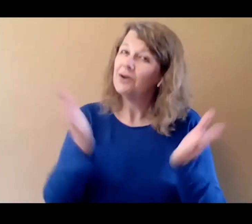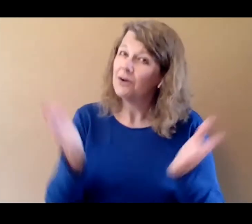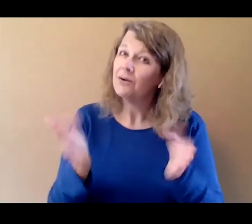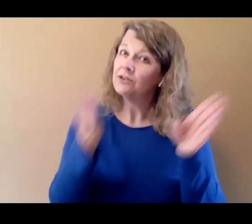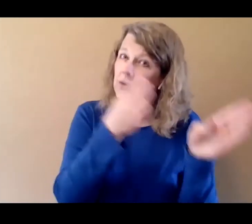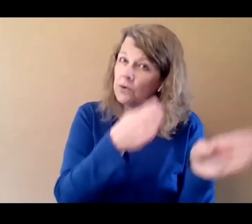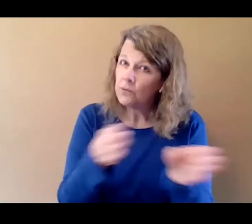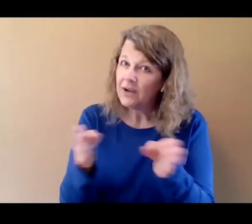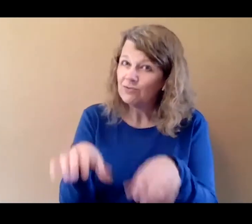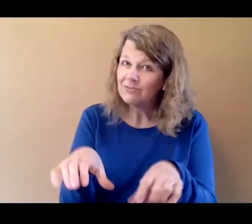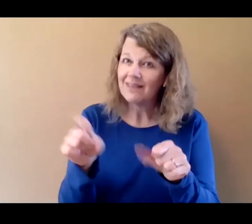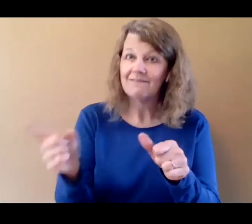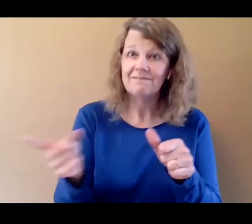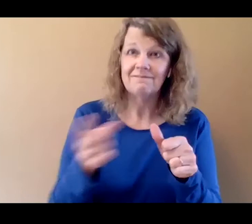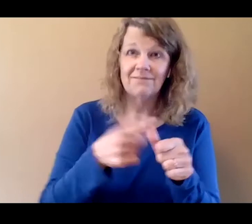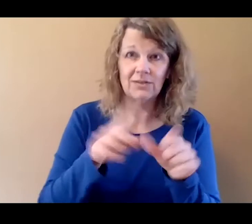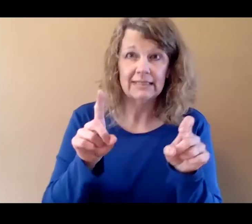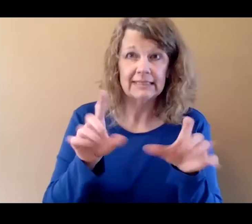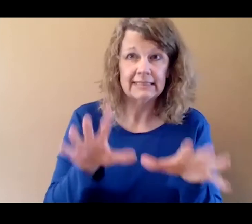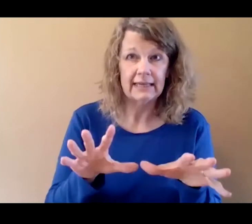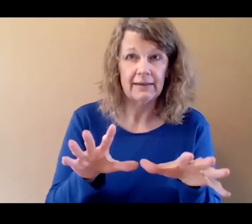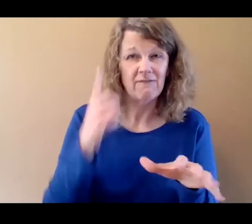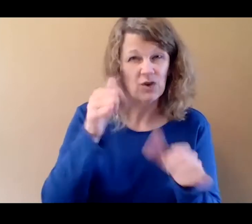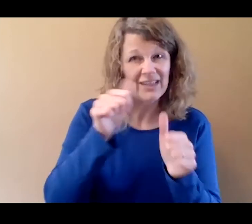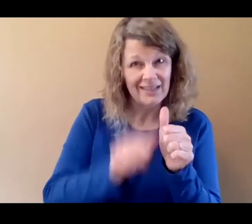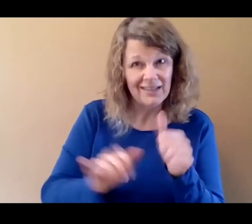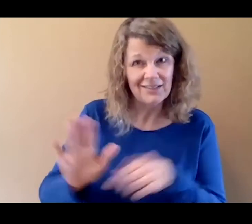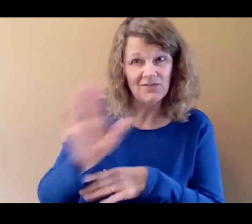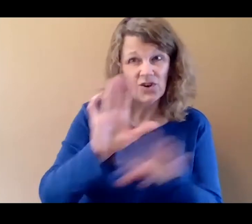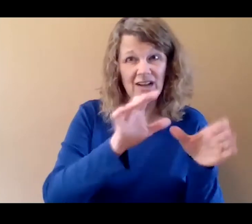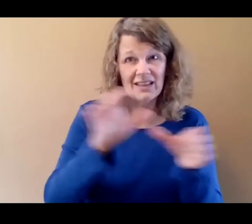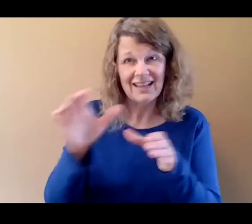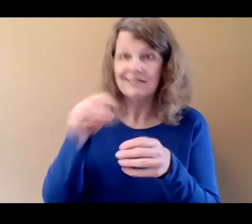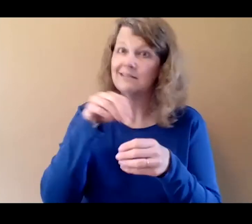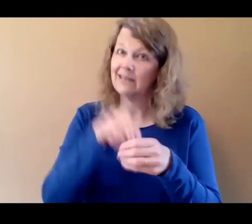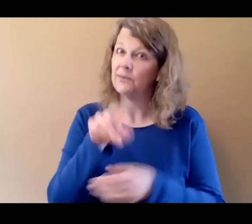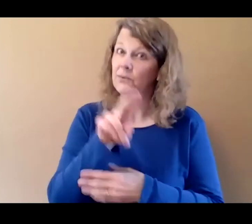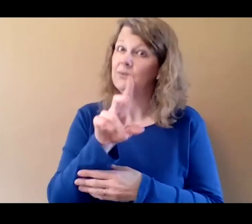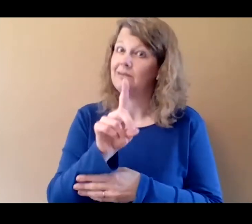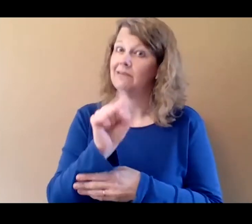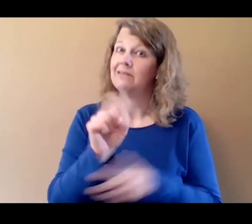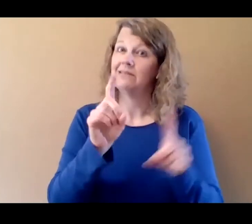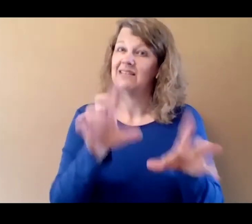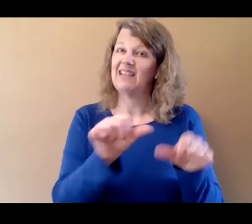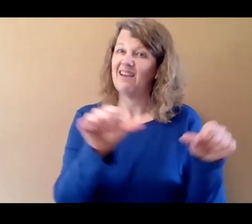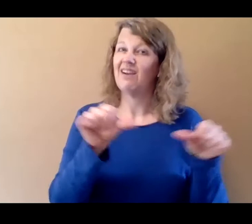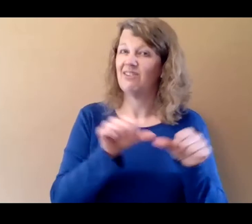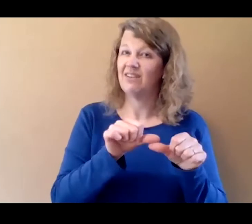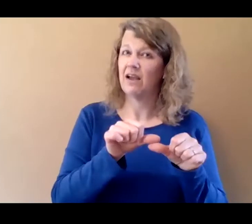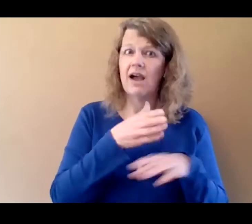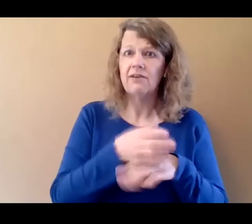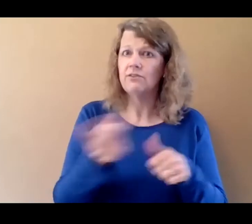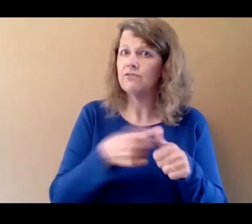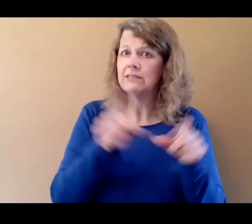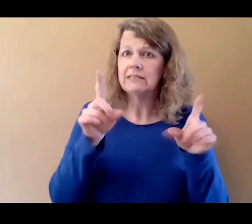make arrangements to take the first exam of each class in the UDS testing area. After that